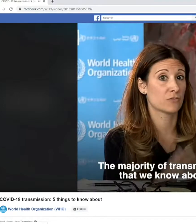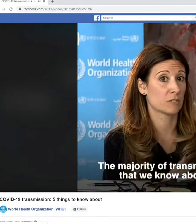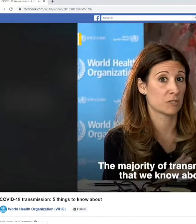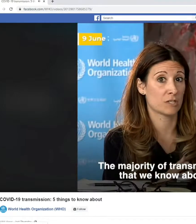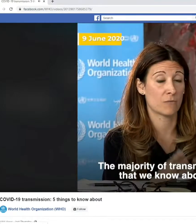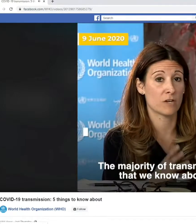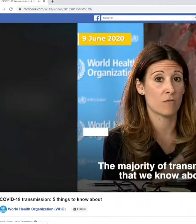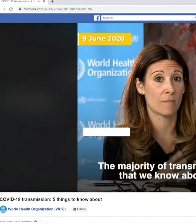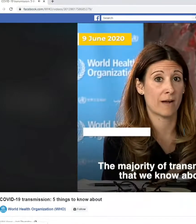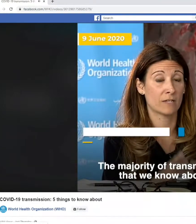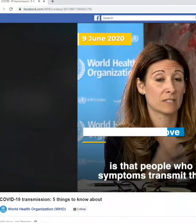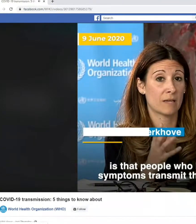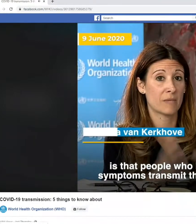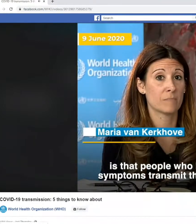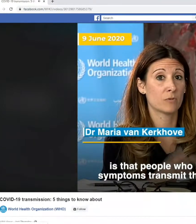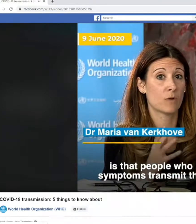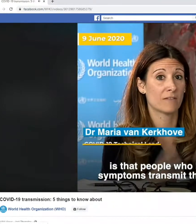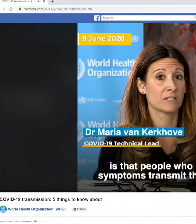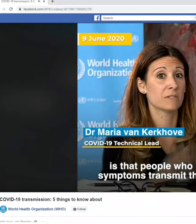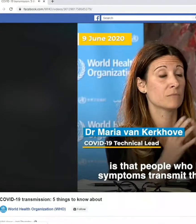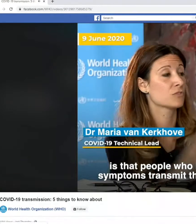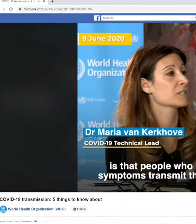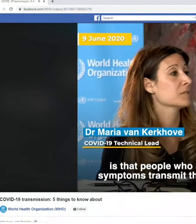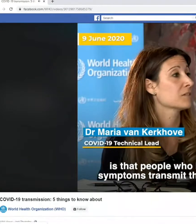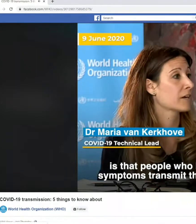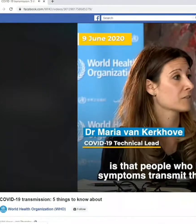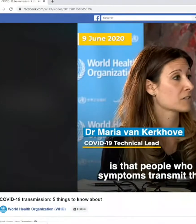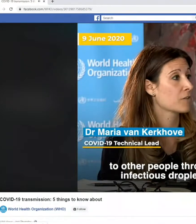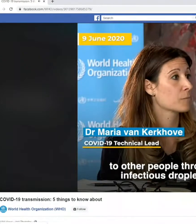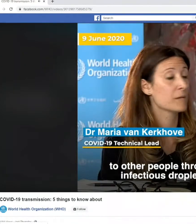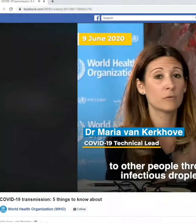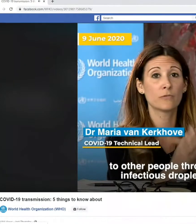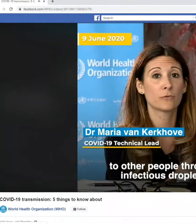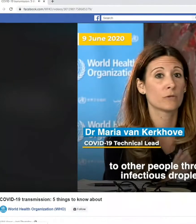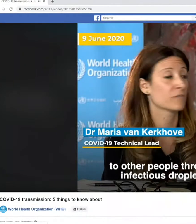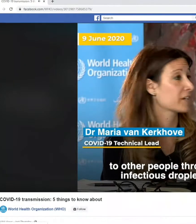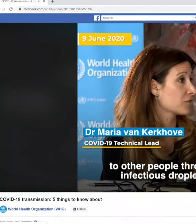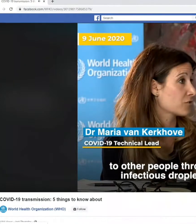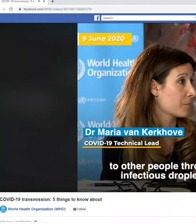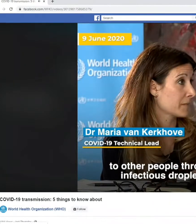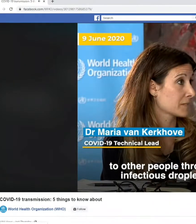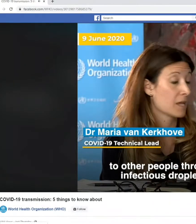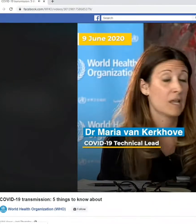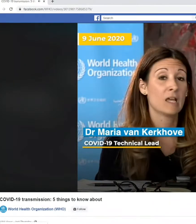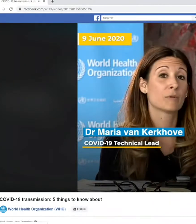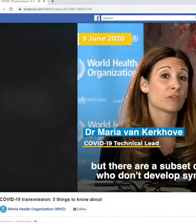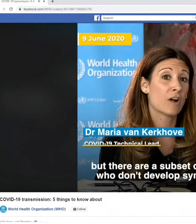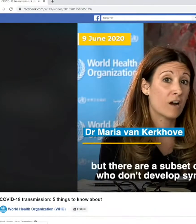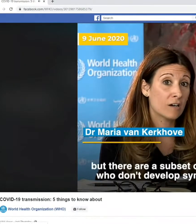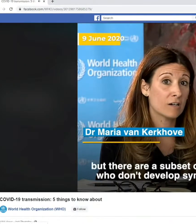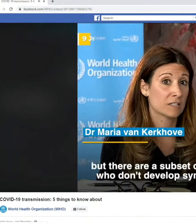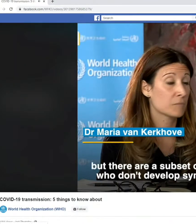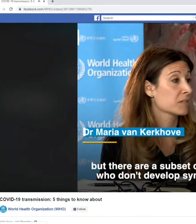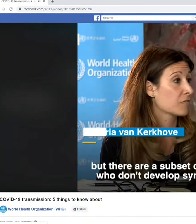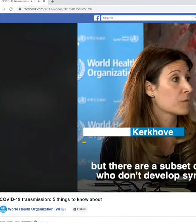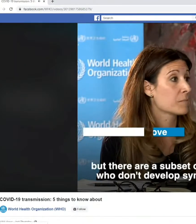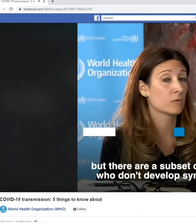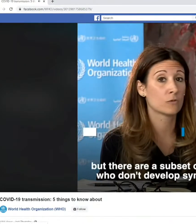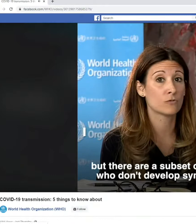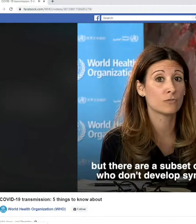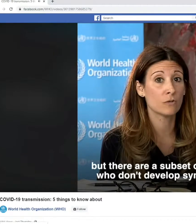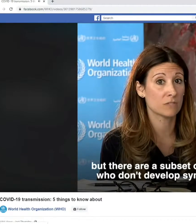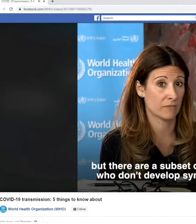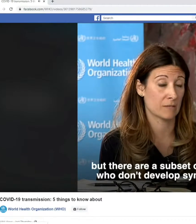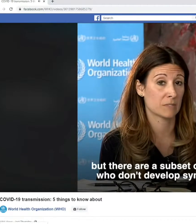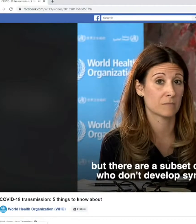The majority of transmission that we know about is that people who have symptoms transmit the virus to other people through infectious droplets. But there are a subset of